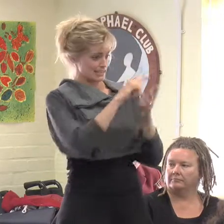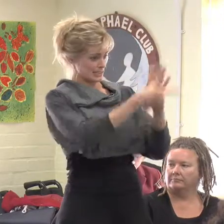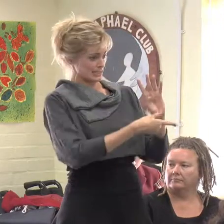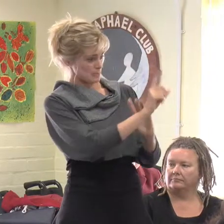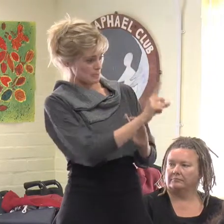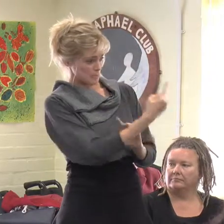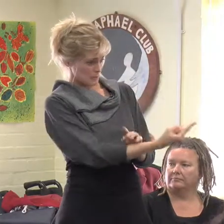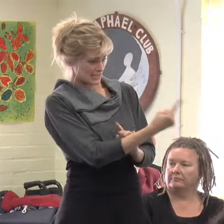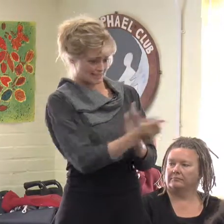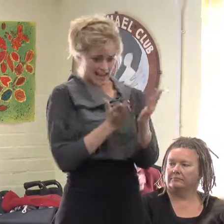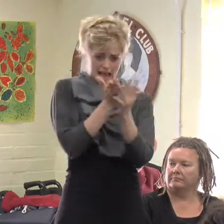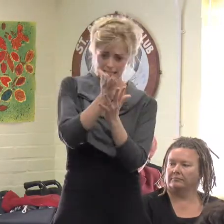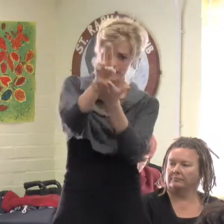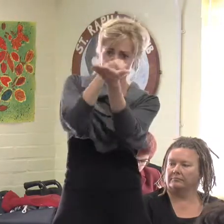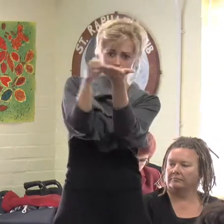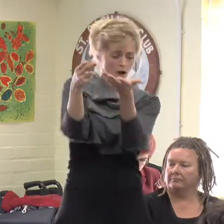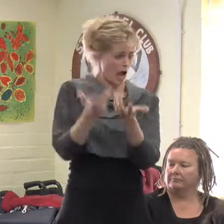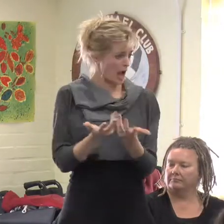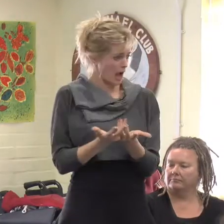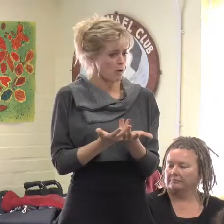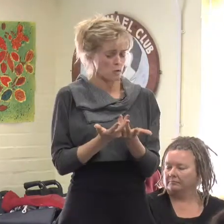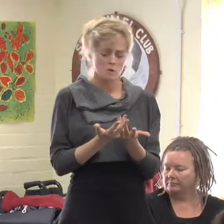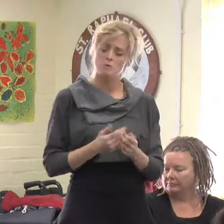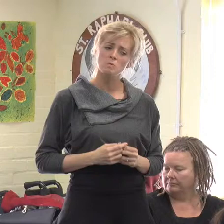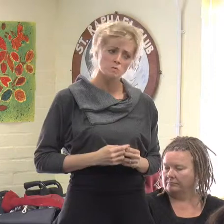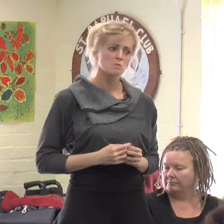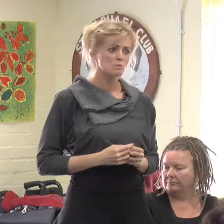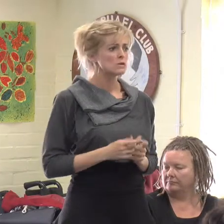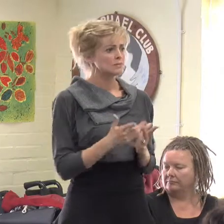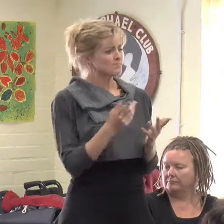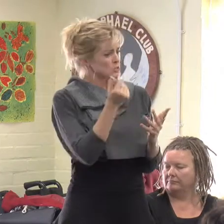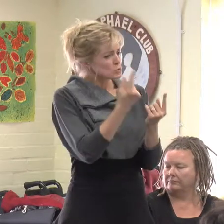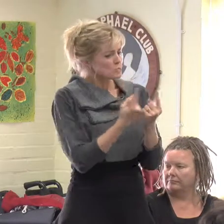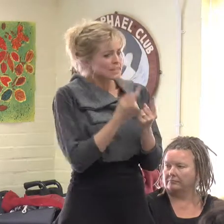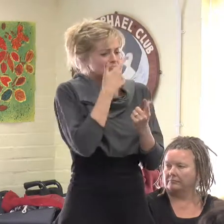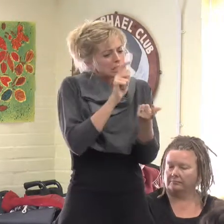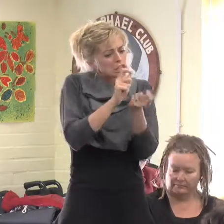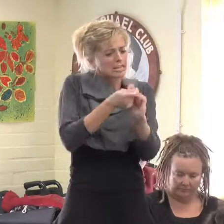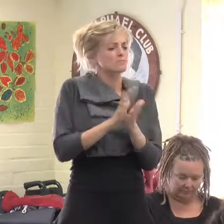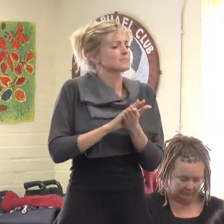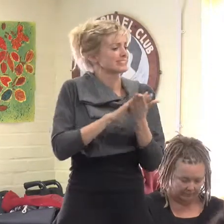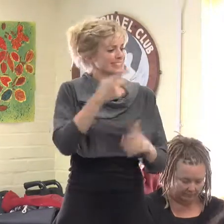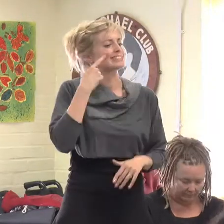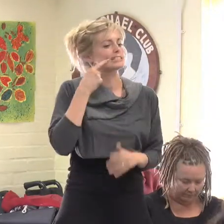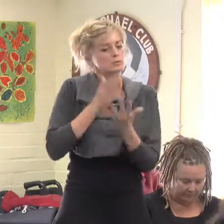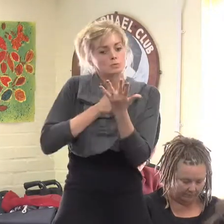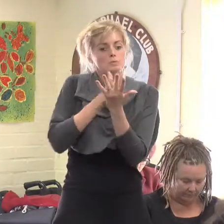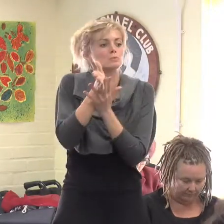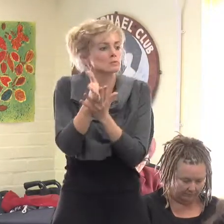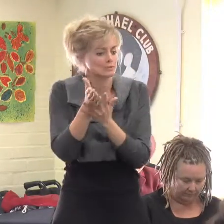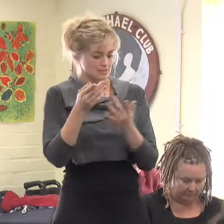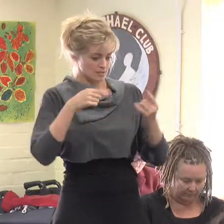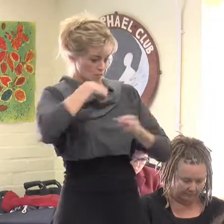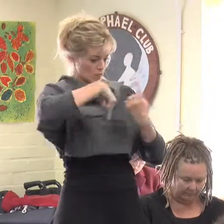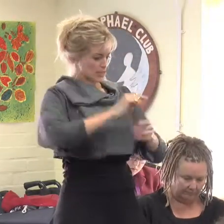in voting. There are, of course, some practical things that we could probably do to ease those problems, such as we in the Greens think we should